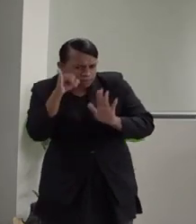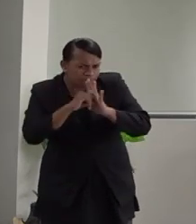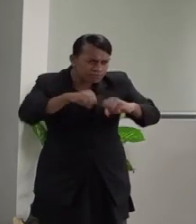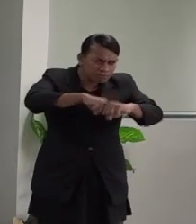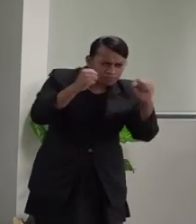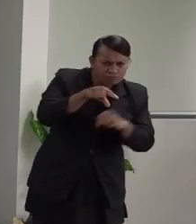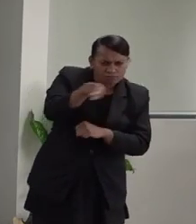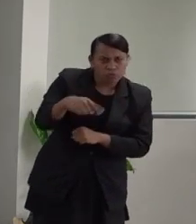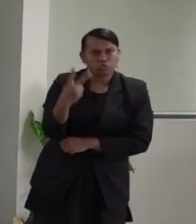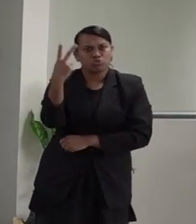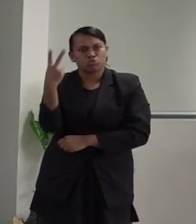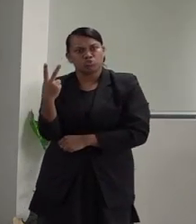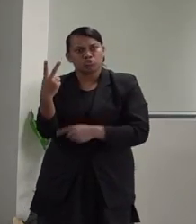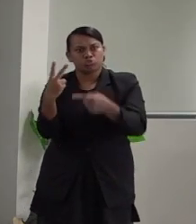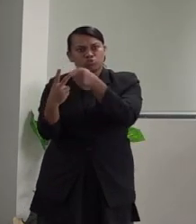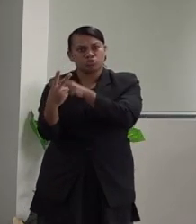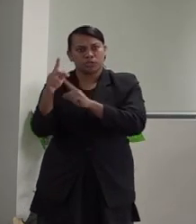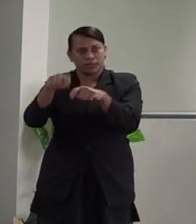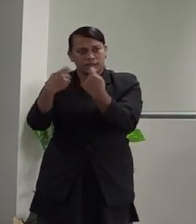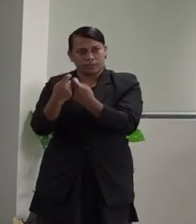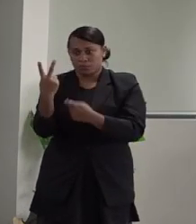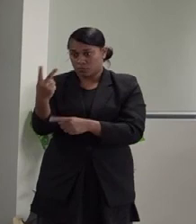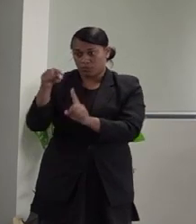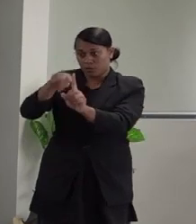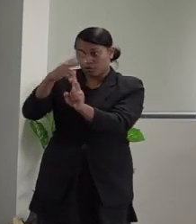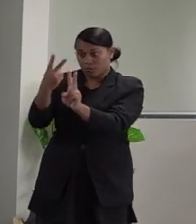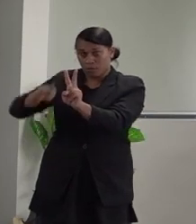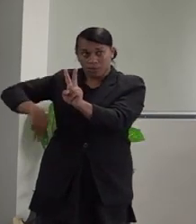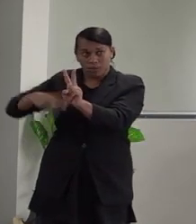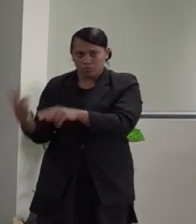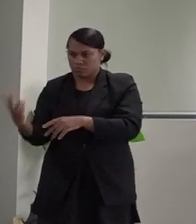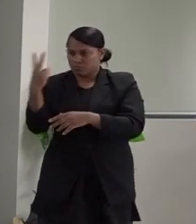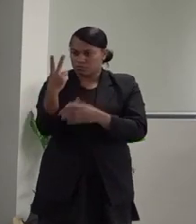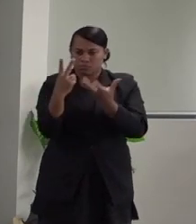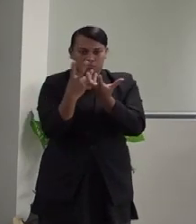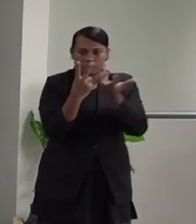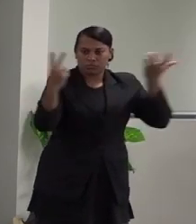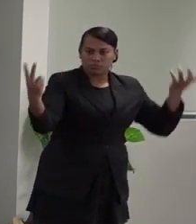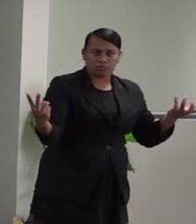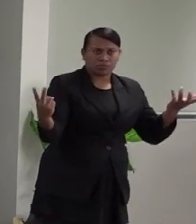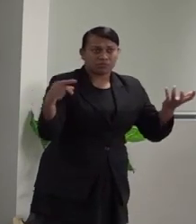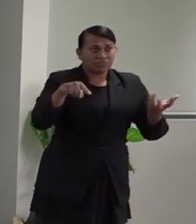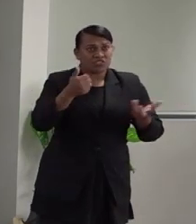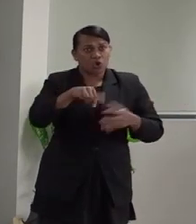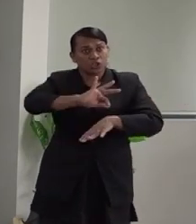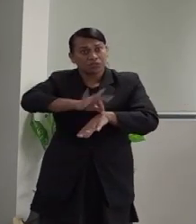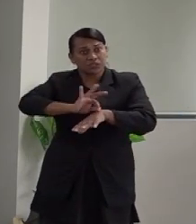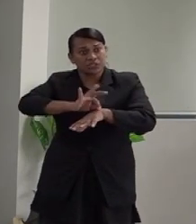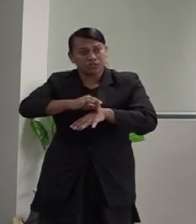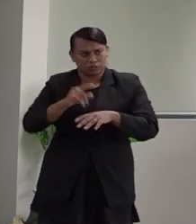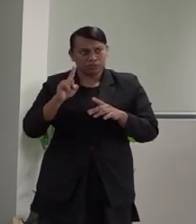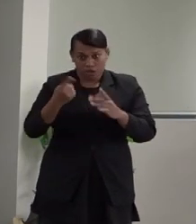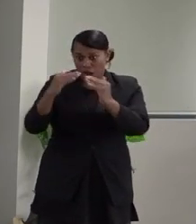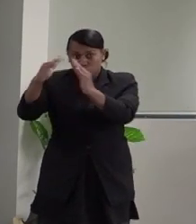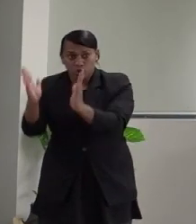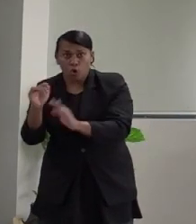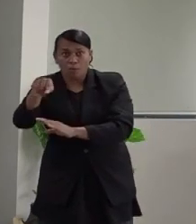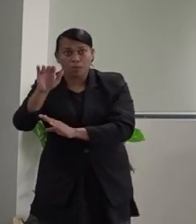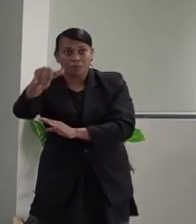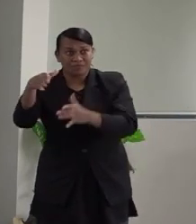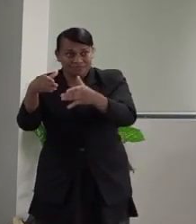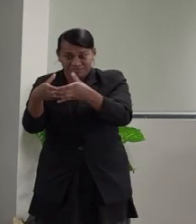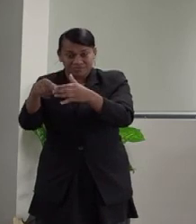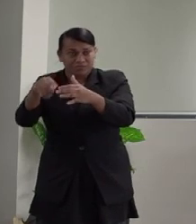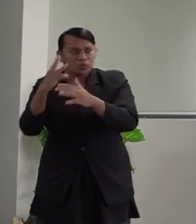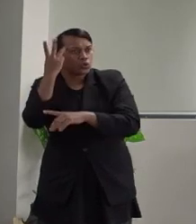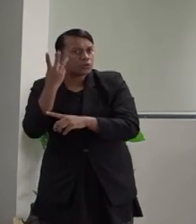Voreqe Hospital. The other 7 remain under strict quarantine in the home, which is under constant police surveillance.